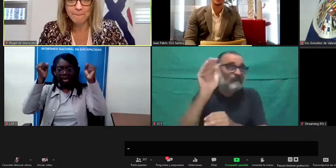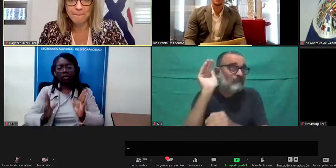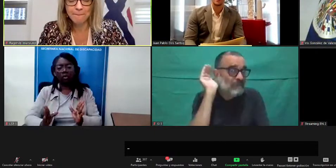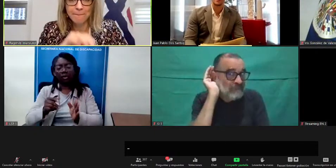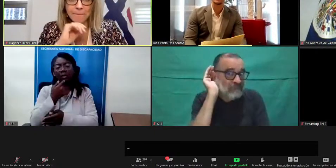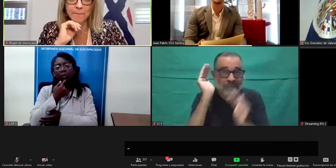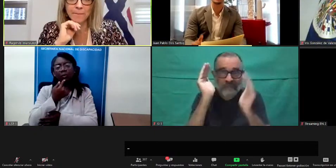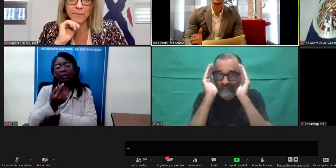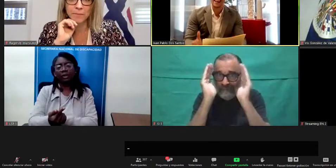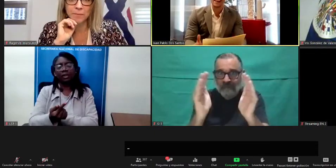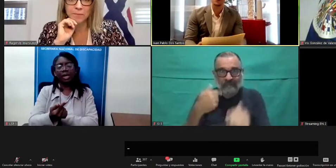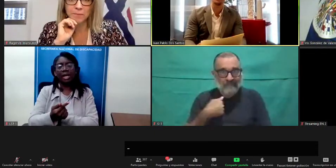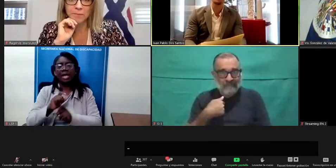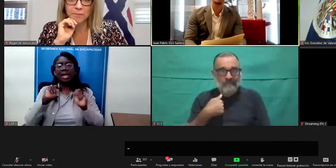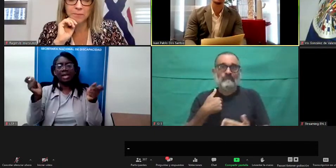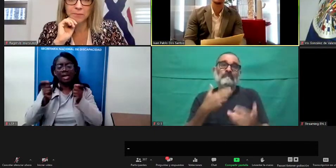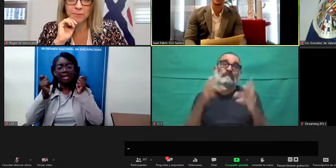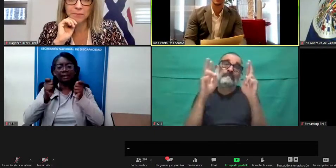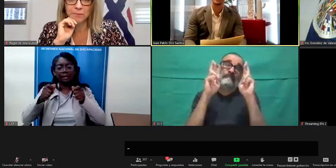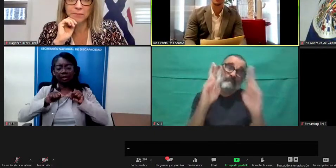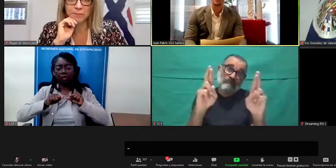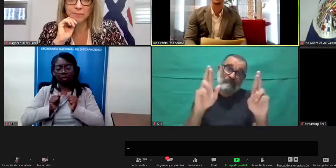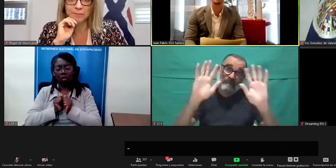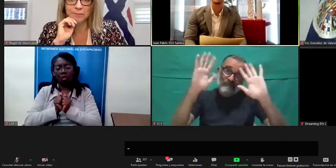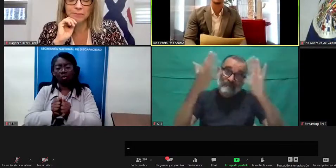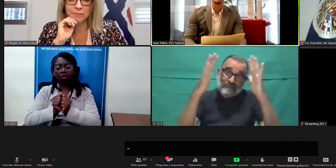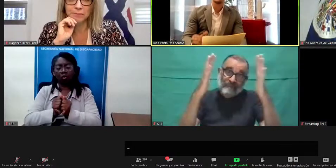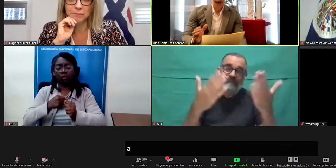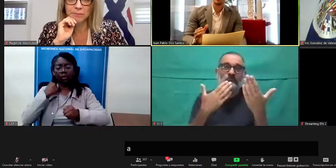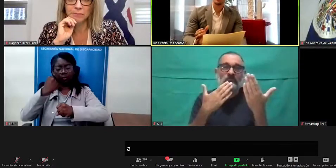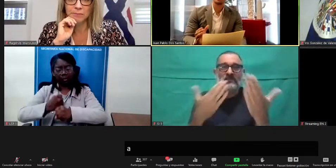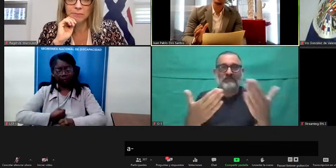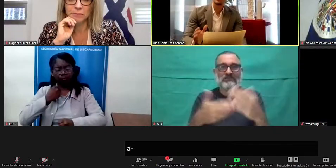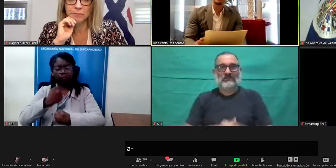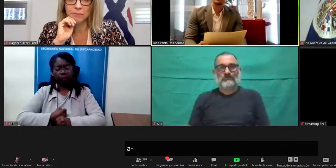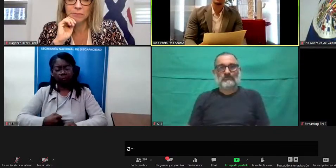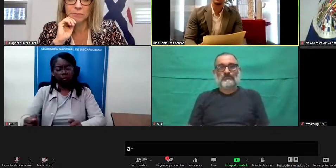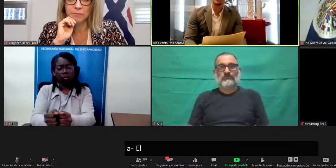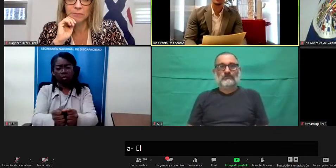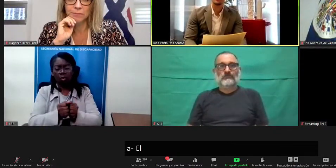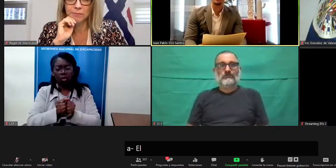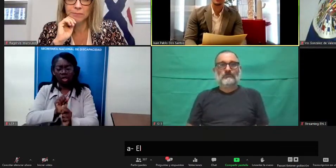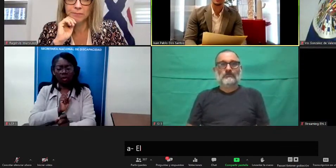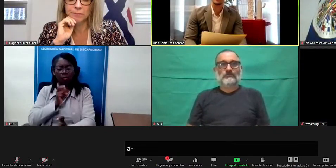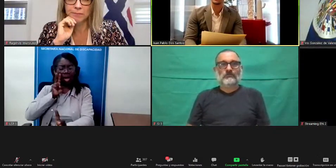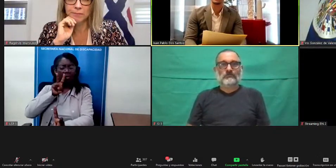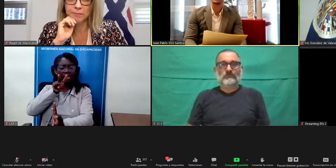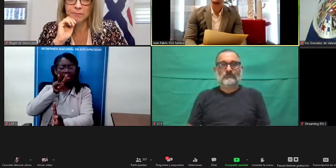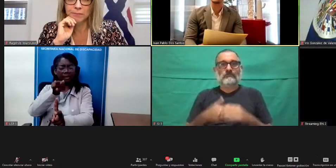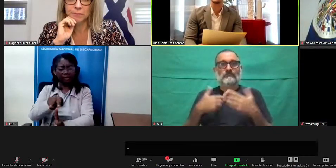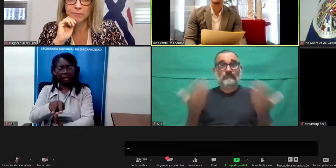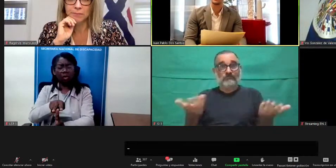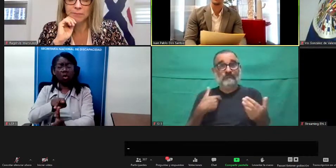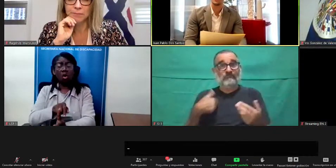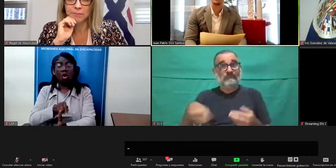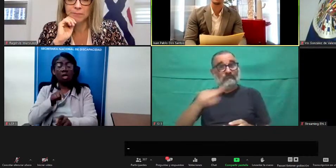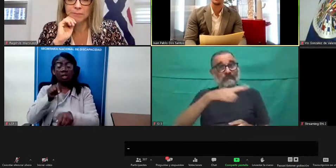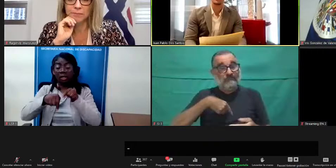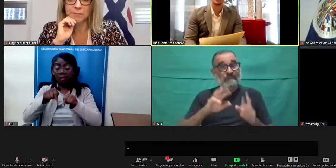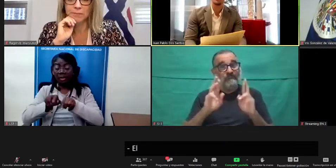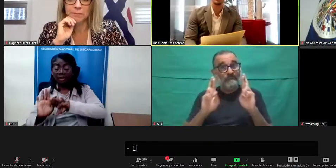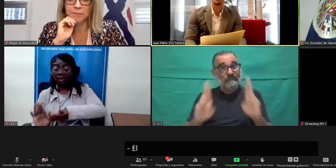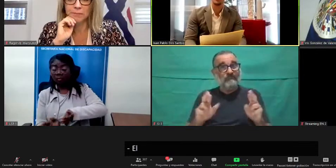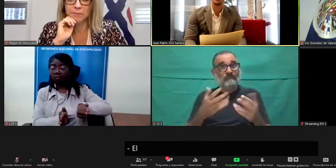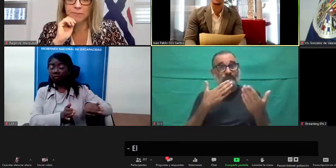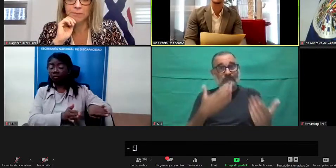ambassador as you say success means working together in under one single